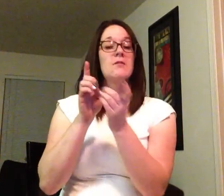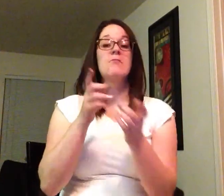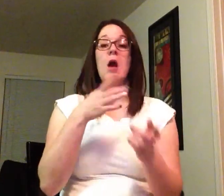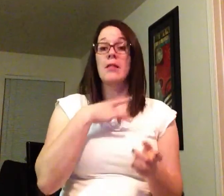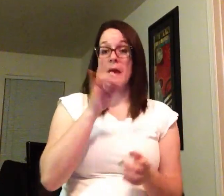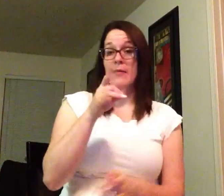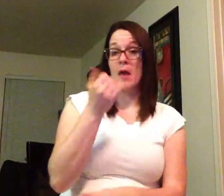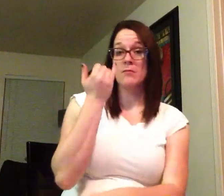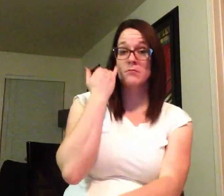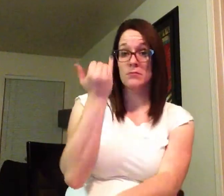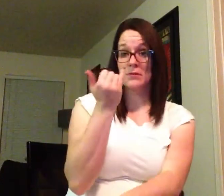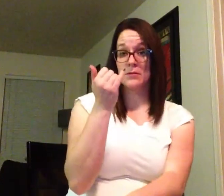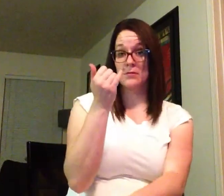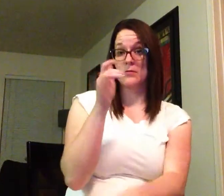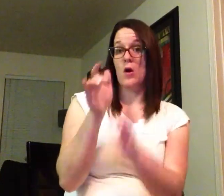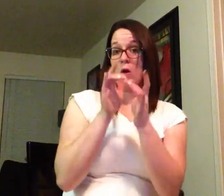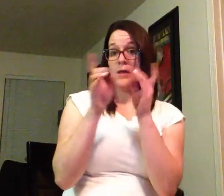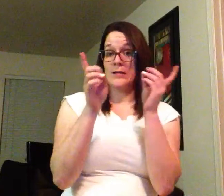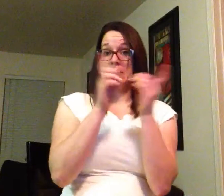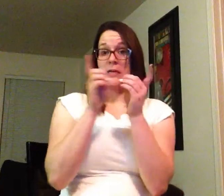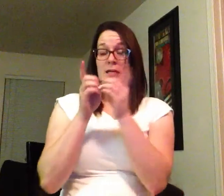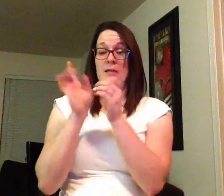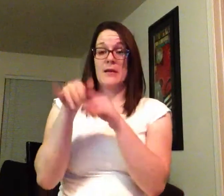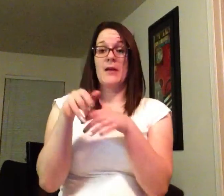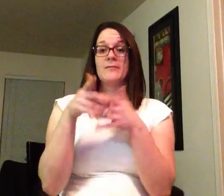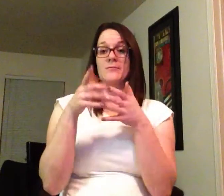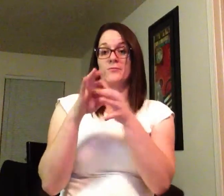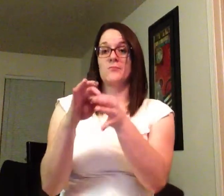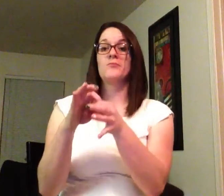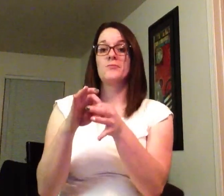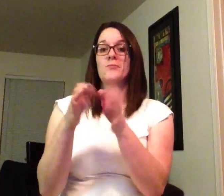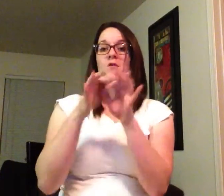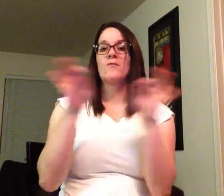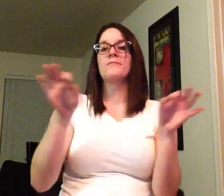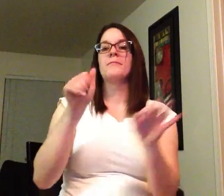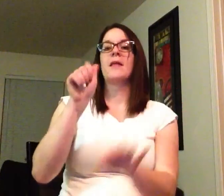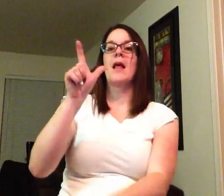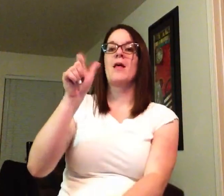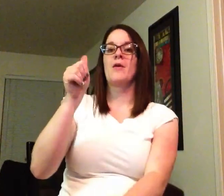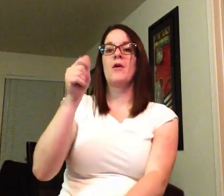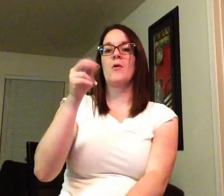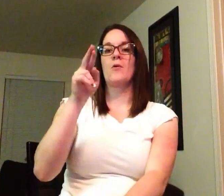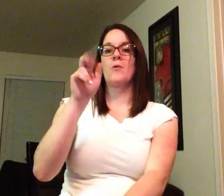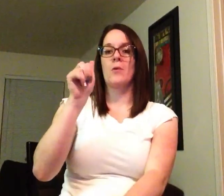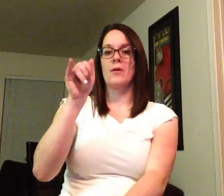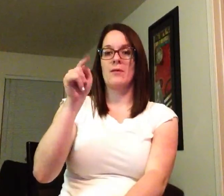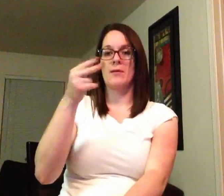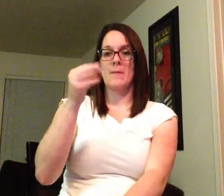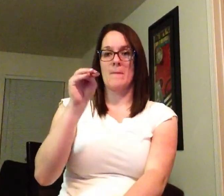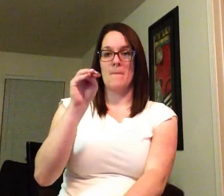an algorithm, and that's really just a simple way of saying, I've got a problem, I'm going to use some data, run it through a system, and get to a